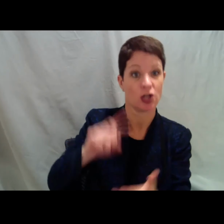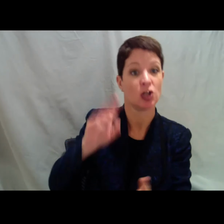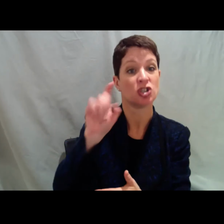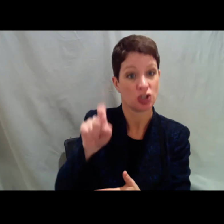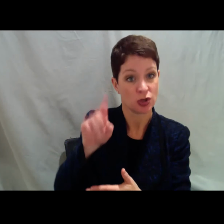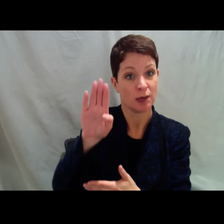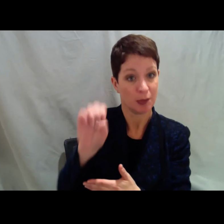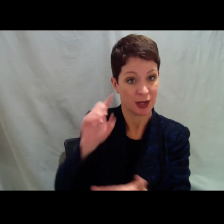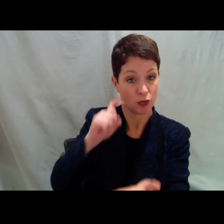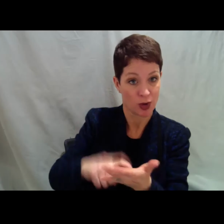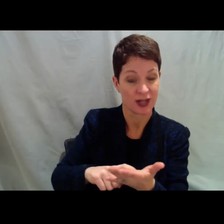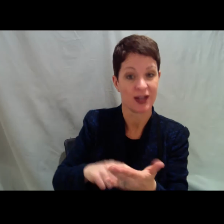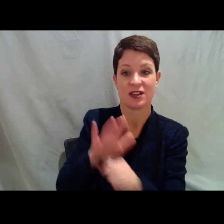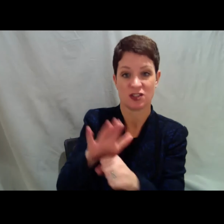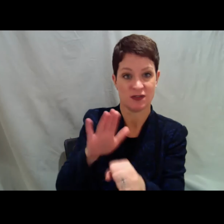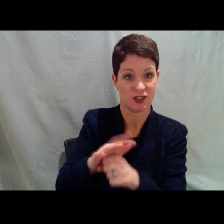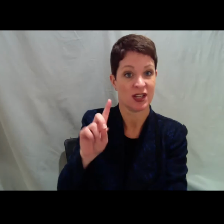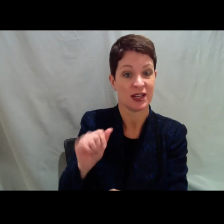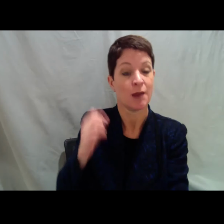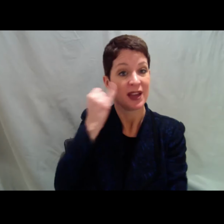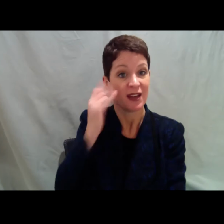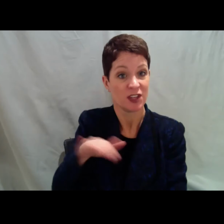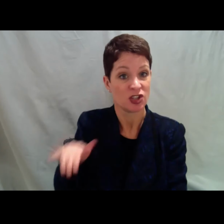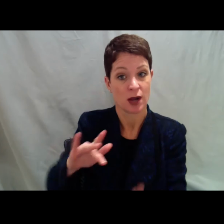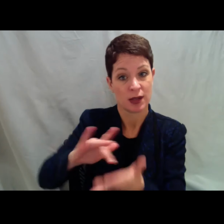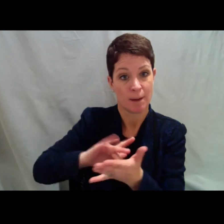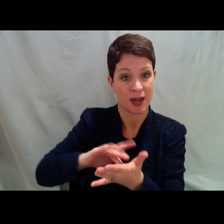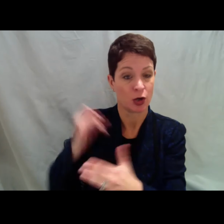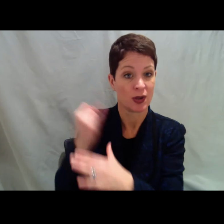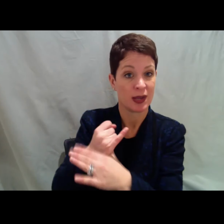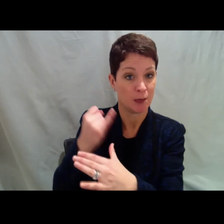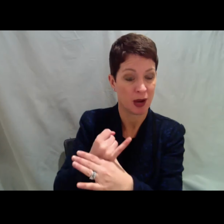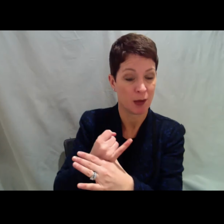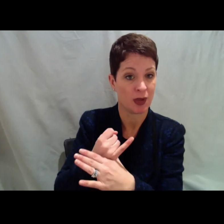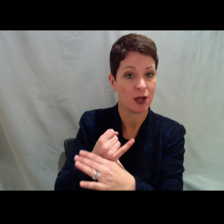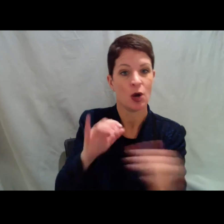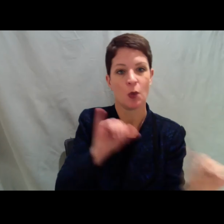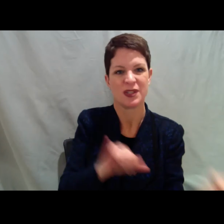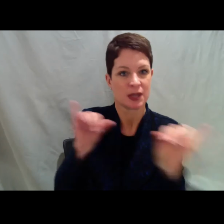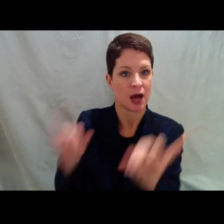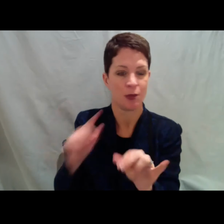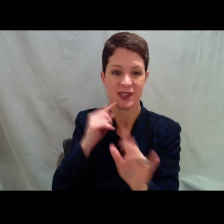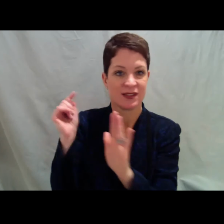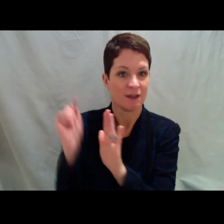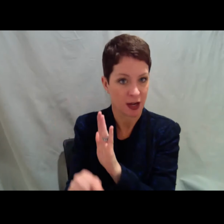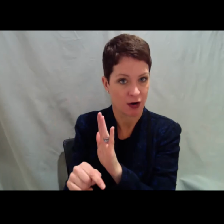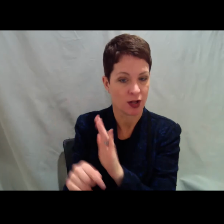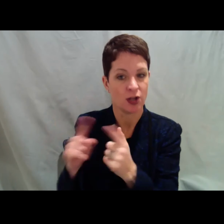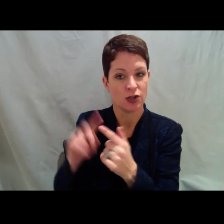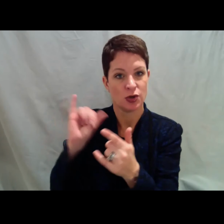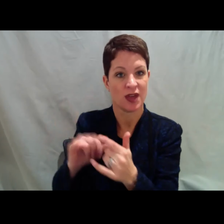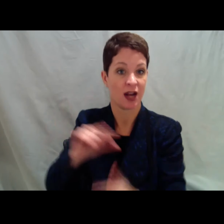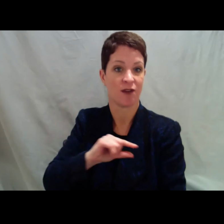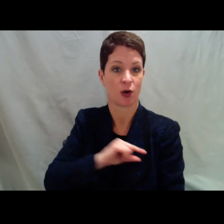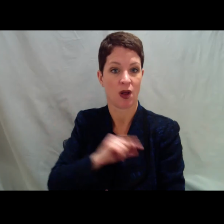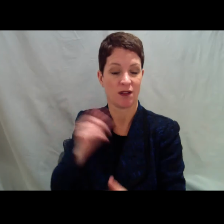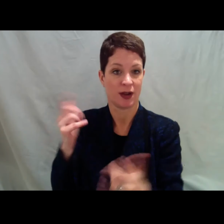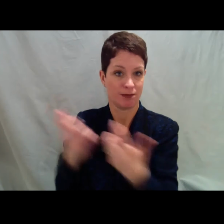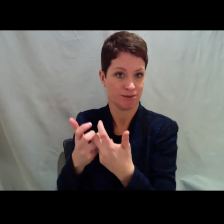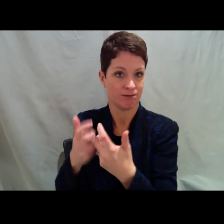recognized as sufficiently disabled if the child's medical impairment was comparable in severity to that of a qualifying